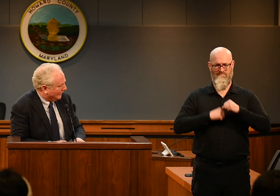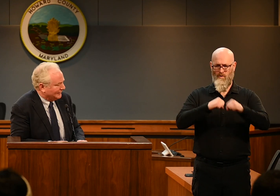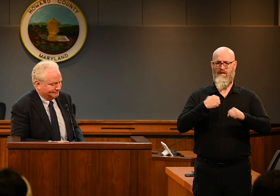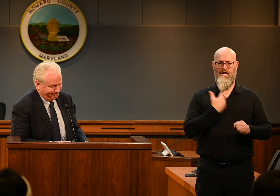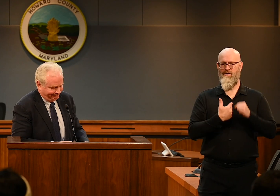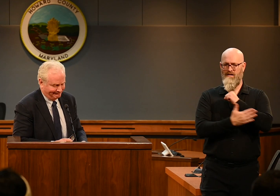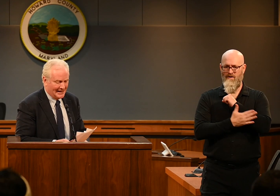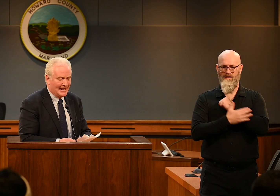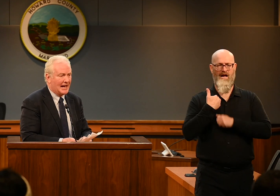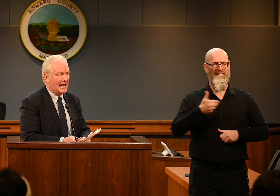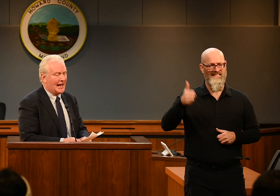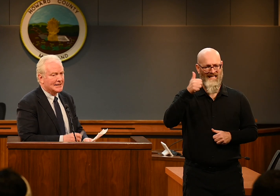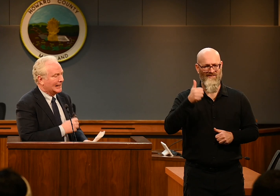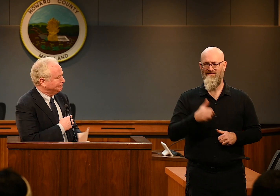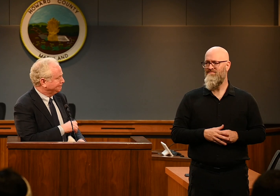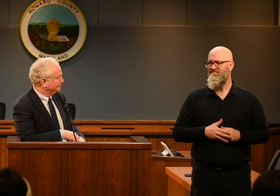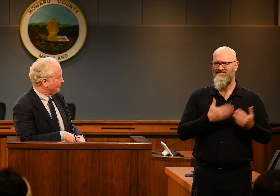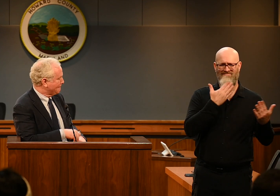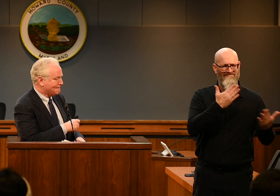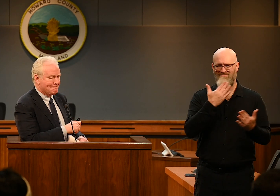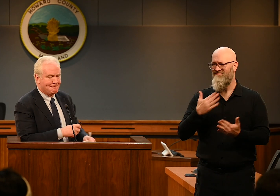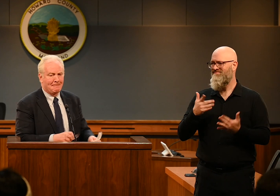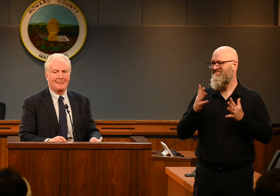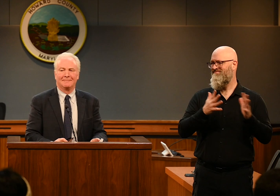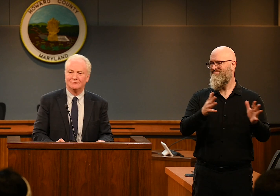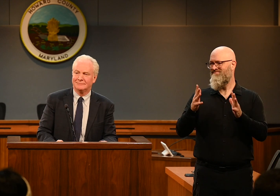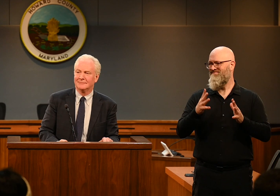for what you do. And